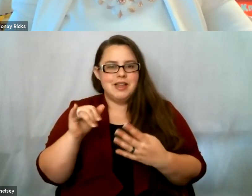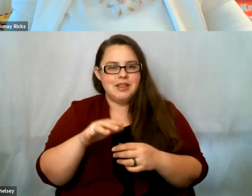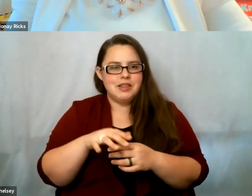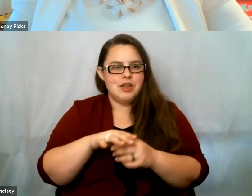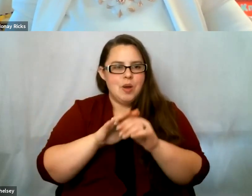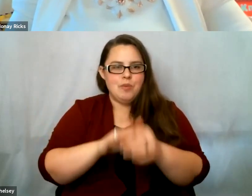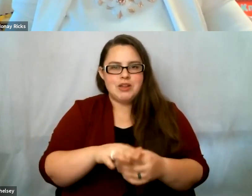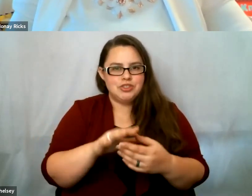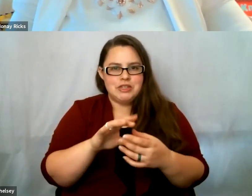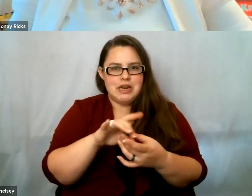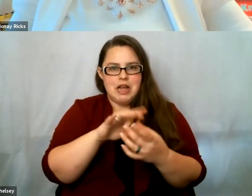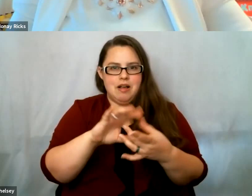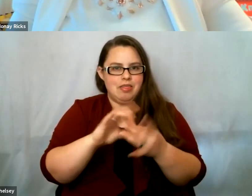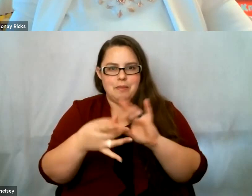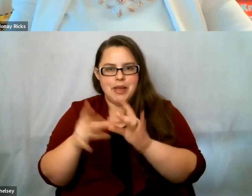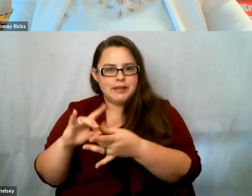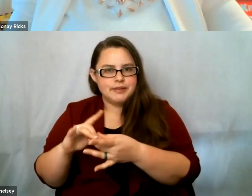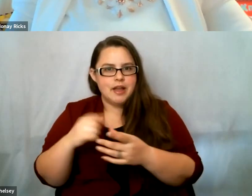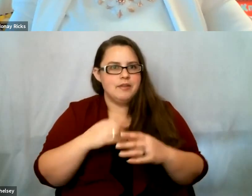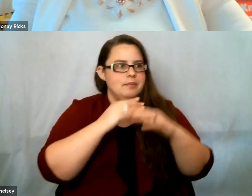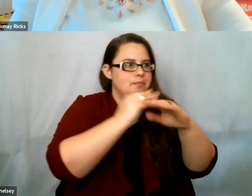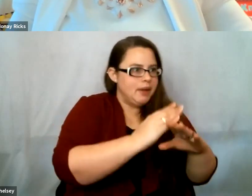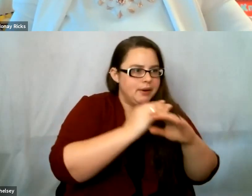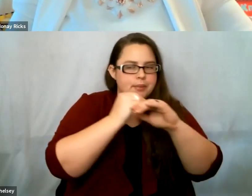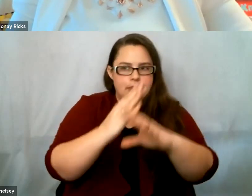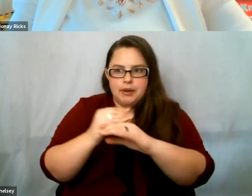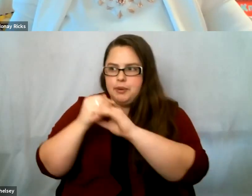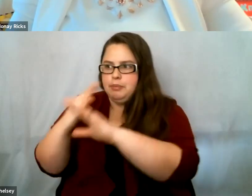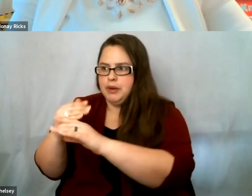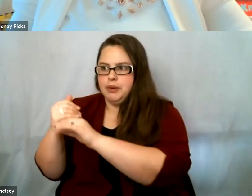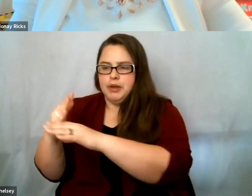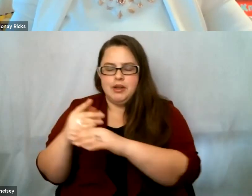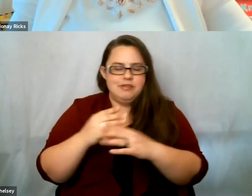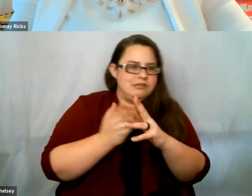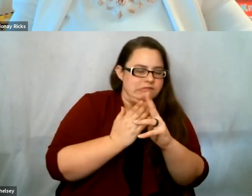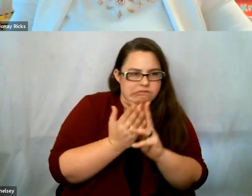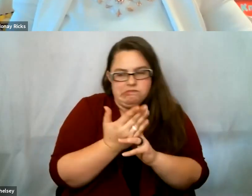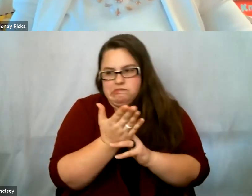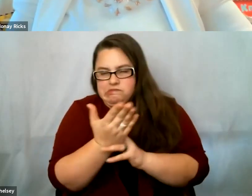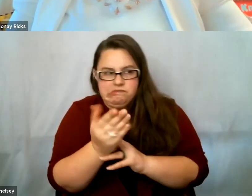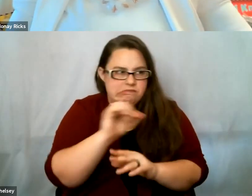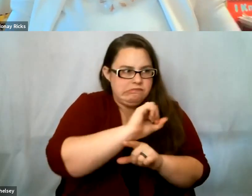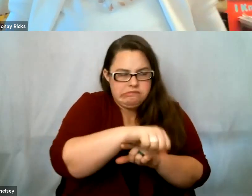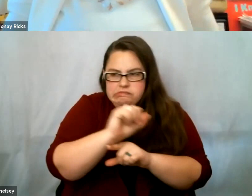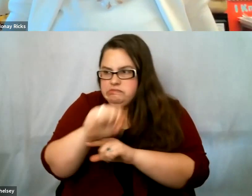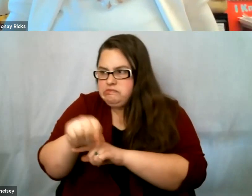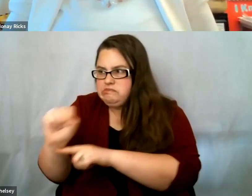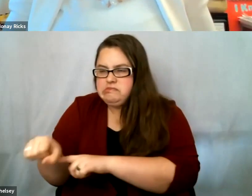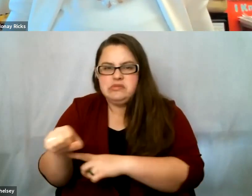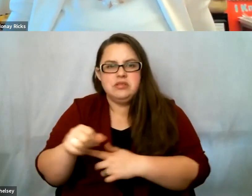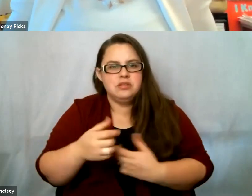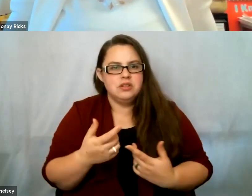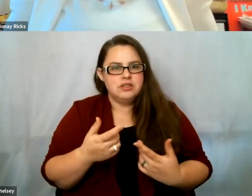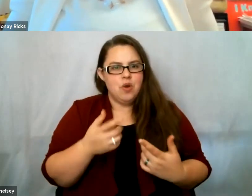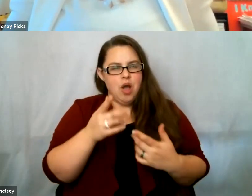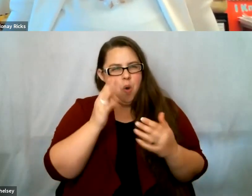right? You have barrier on top of barrier to navigate through. So just was hoping you could unpack that a little more for us and talk to us why it's so important